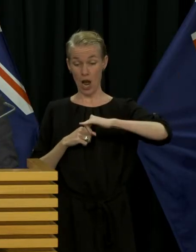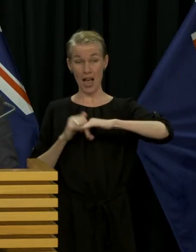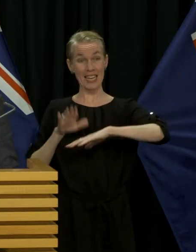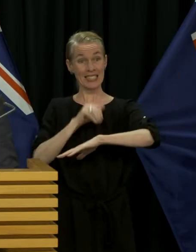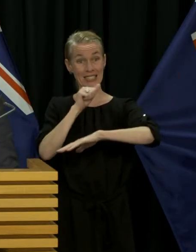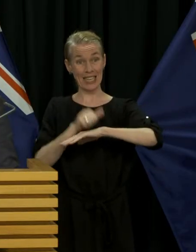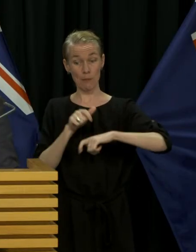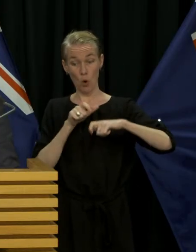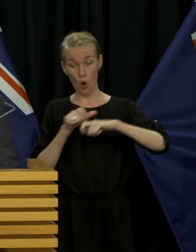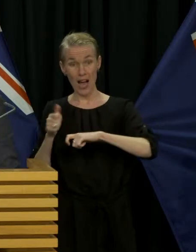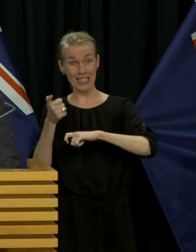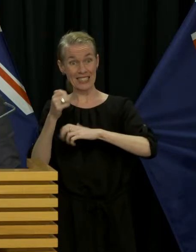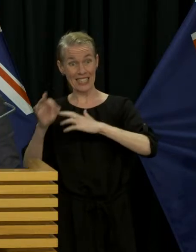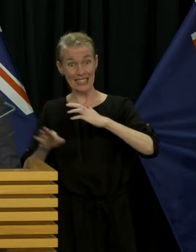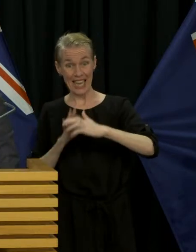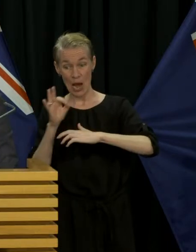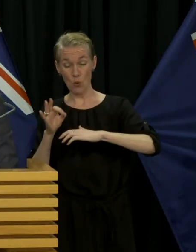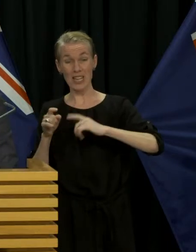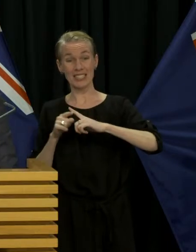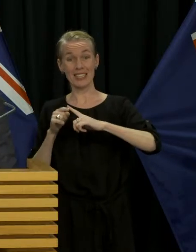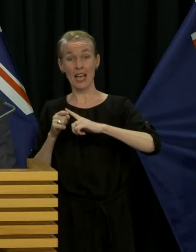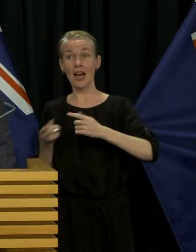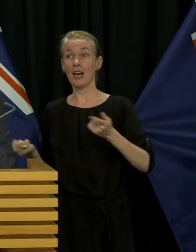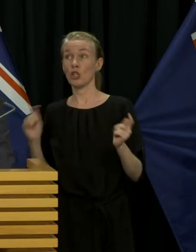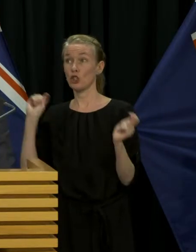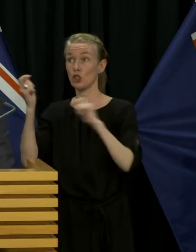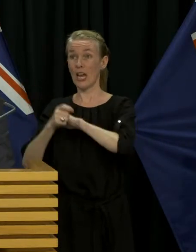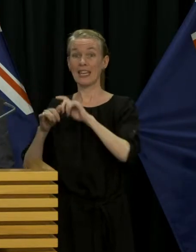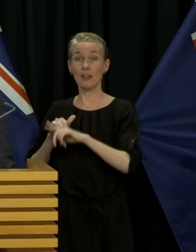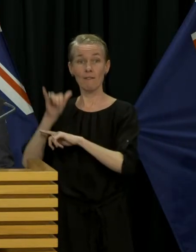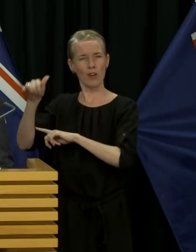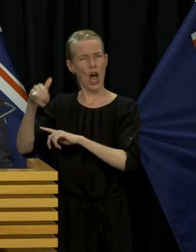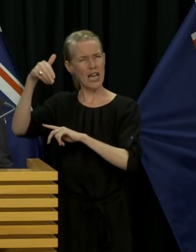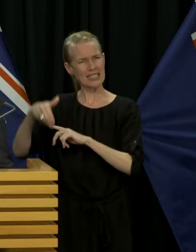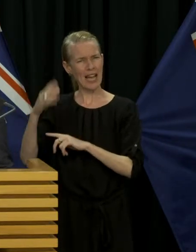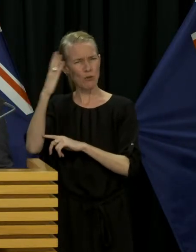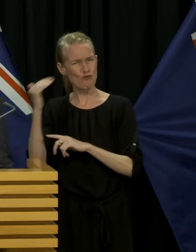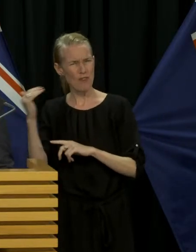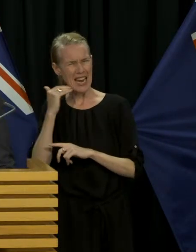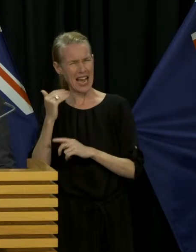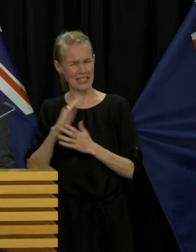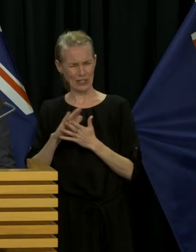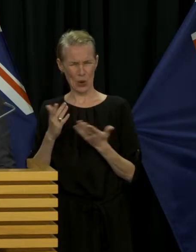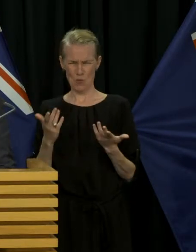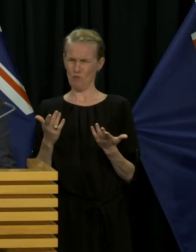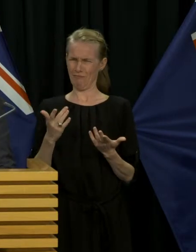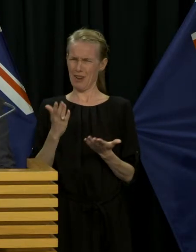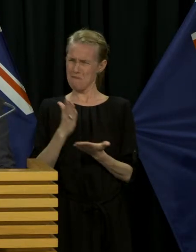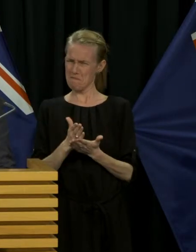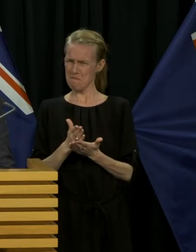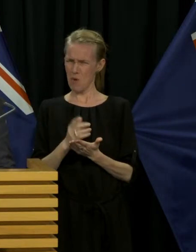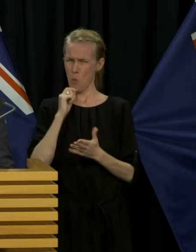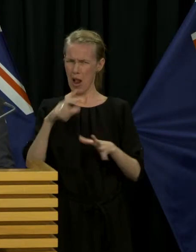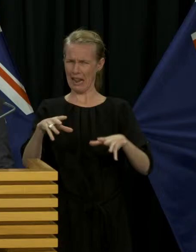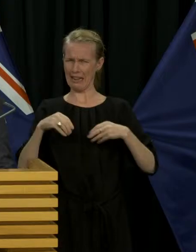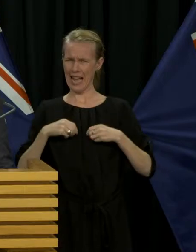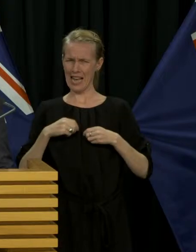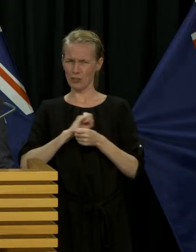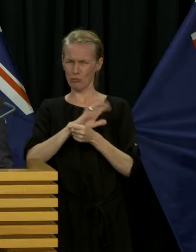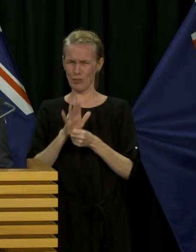Korea. So the incubation period, isn't it generally longer? Can I just make an observation here, that there are a variety of